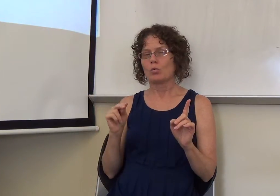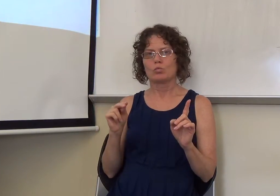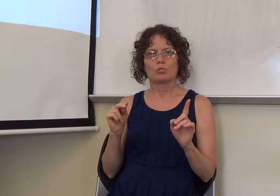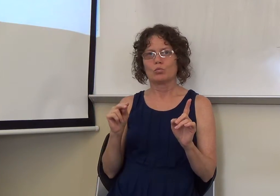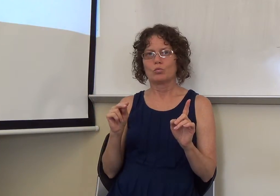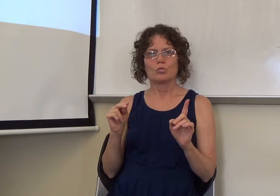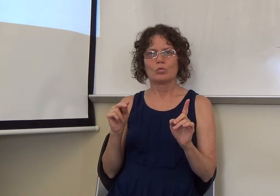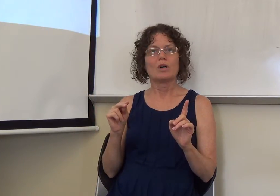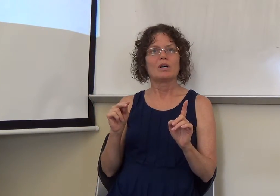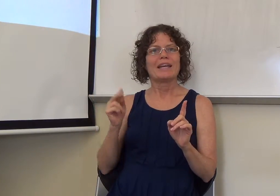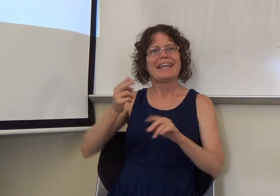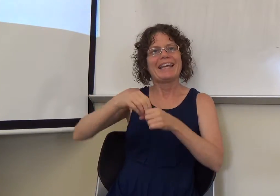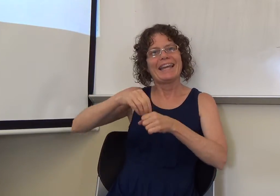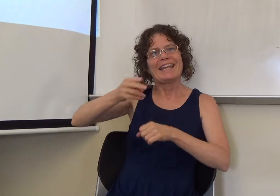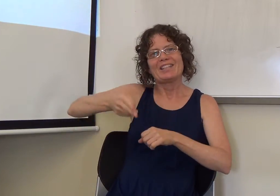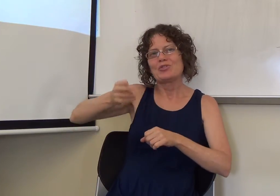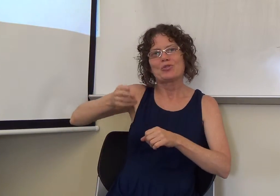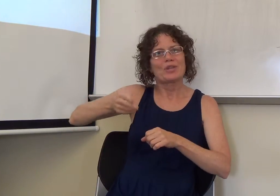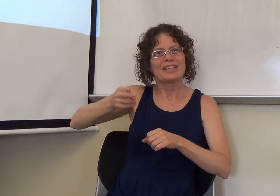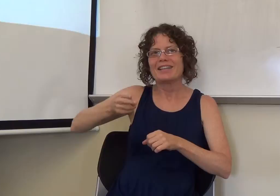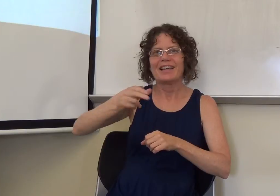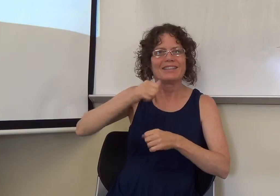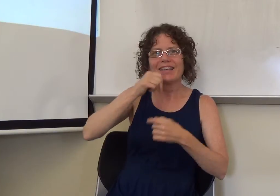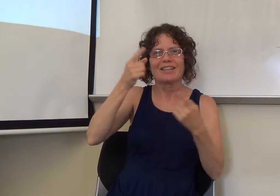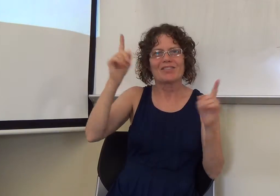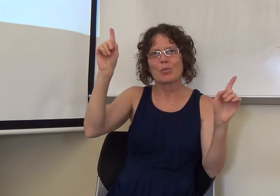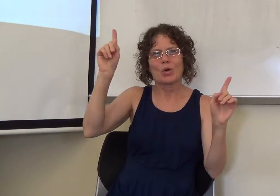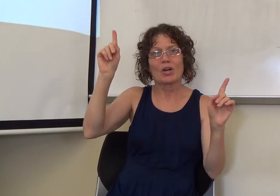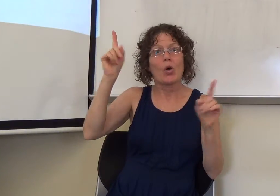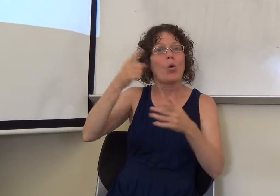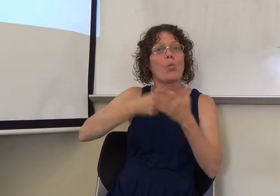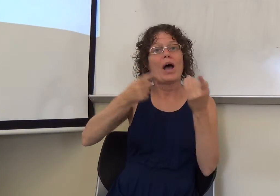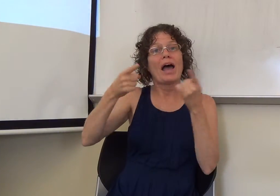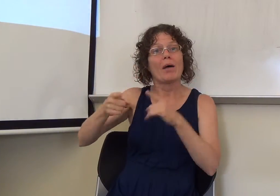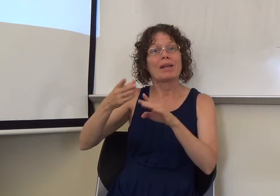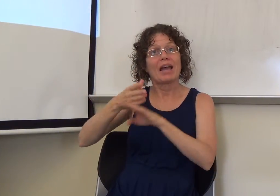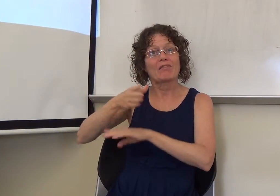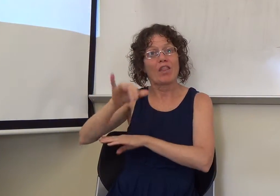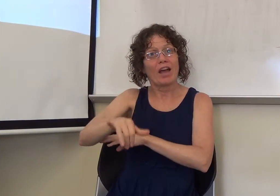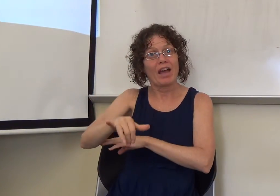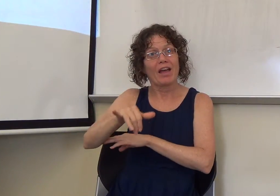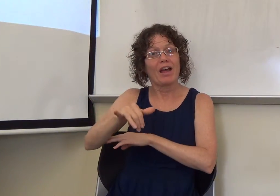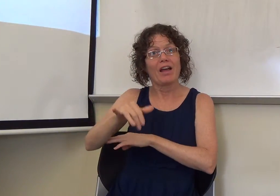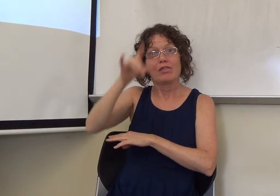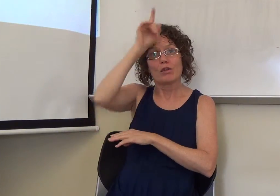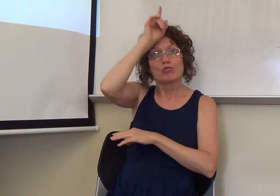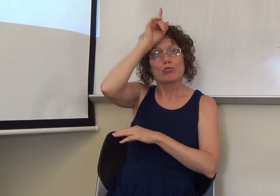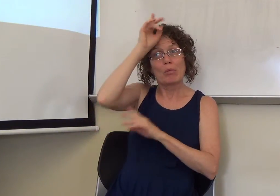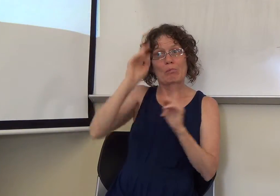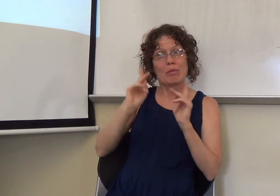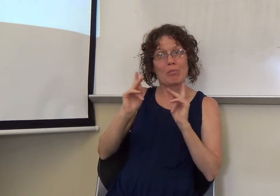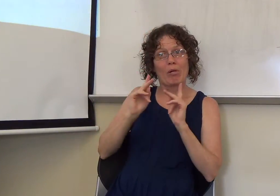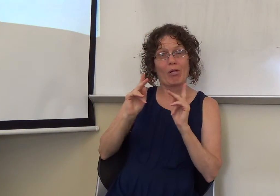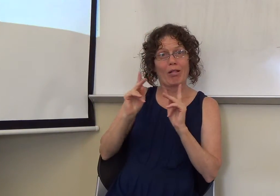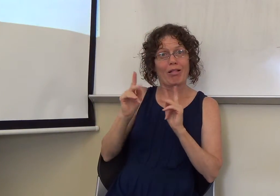didn't work. Because what happened after that? The Germans, the people in that war were trying